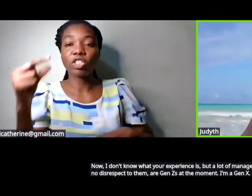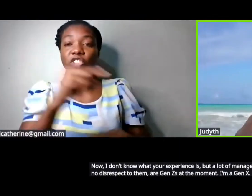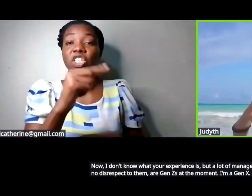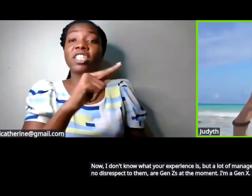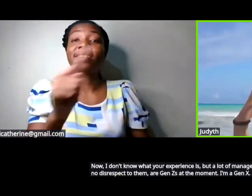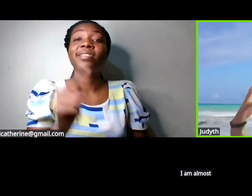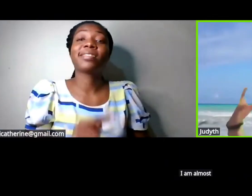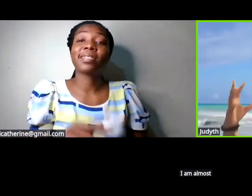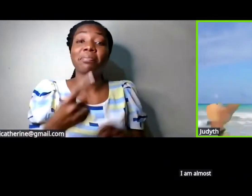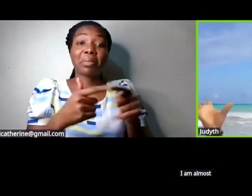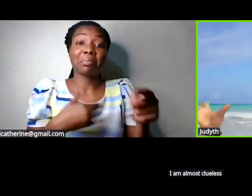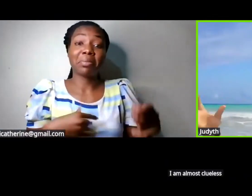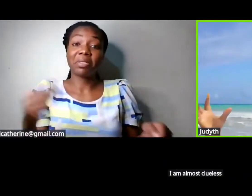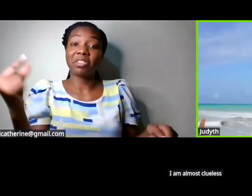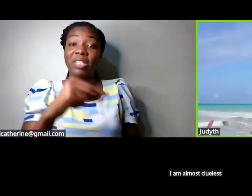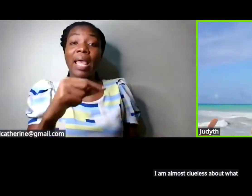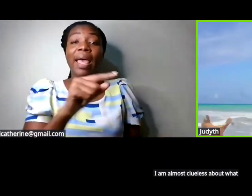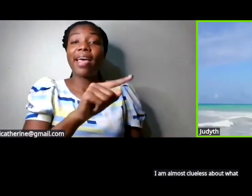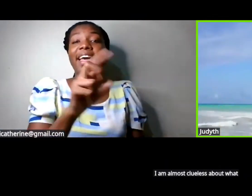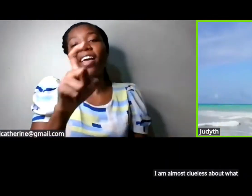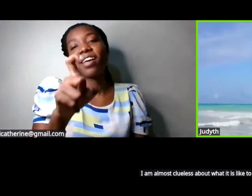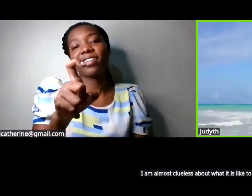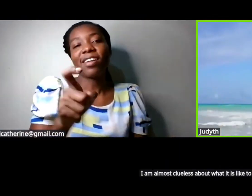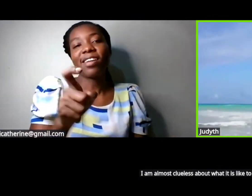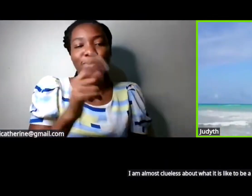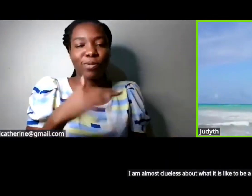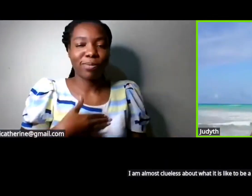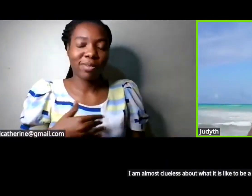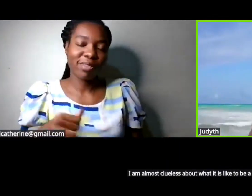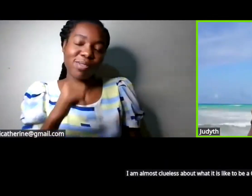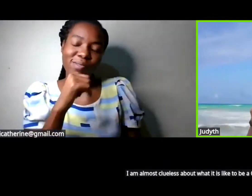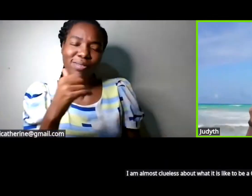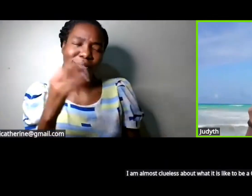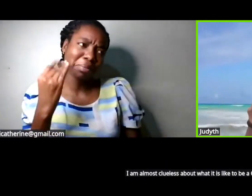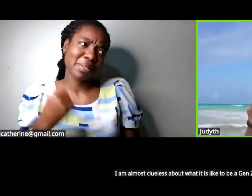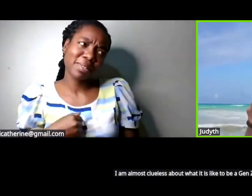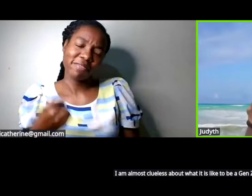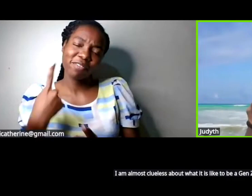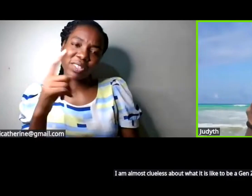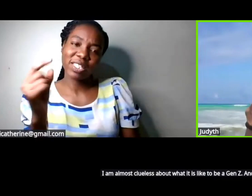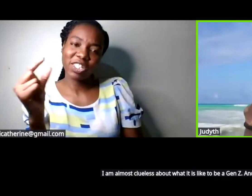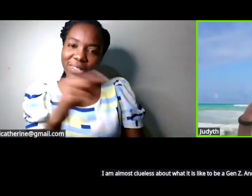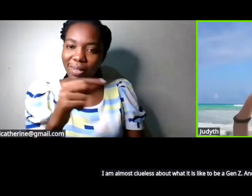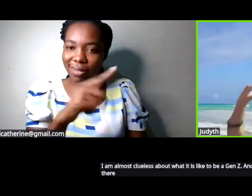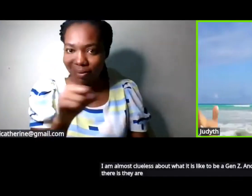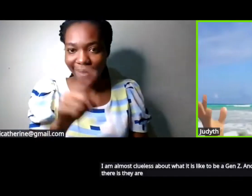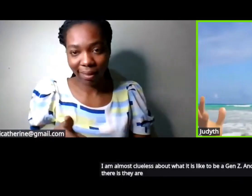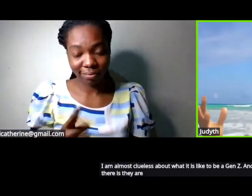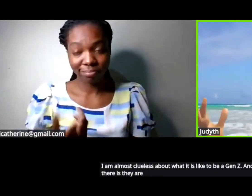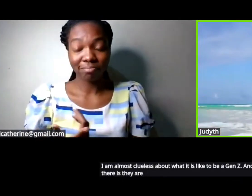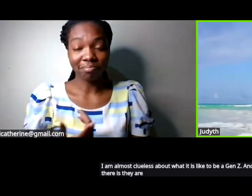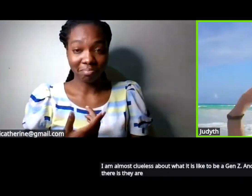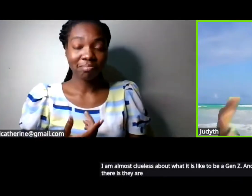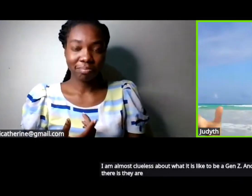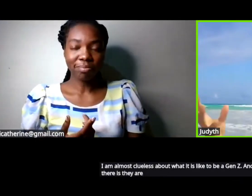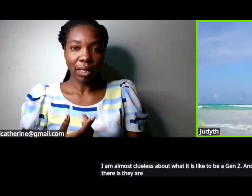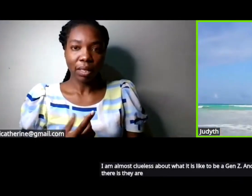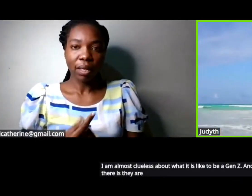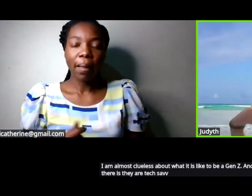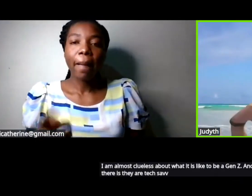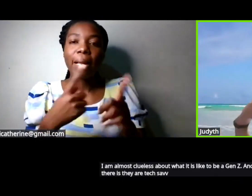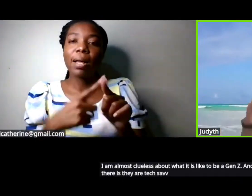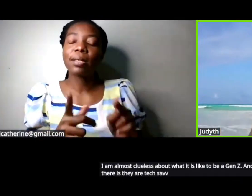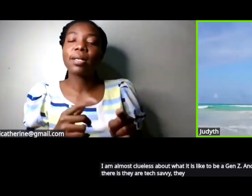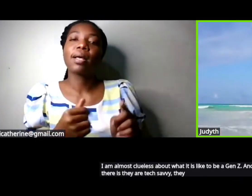clueless about what it is like to be a Gen Z. And the challenge there is they are tech savvy, they're